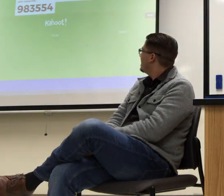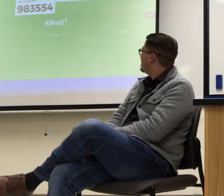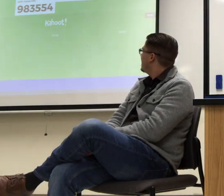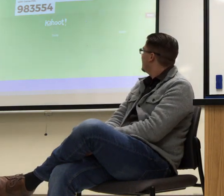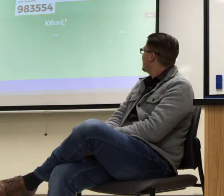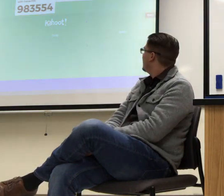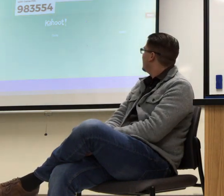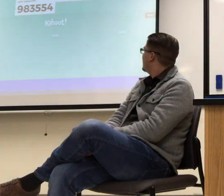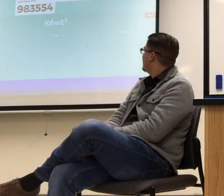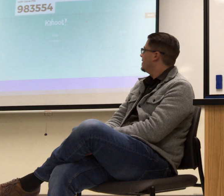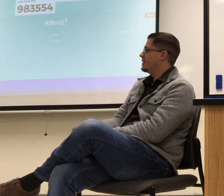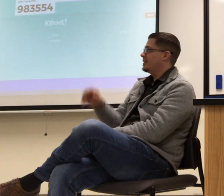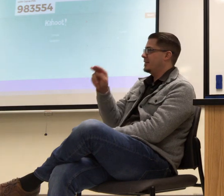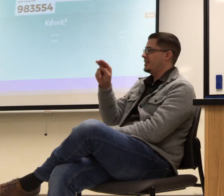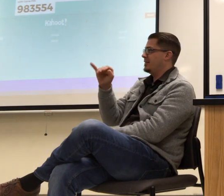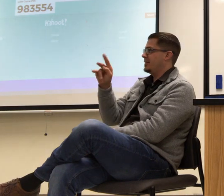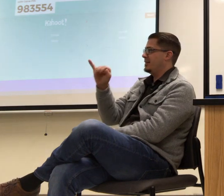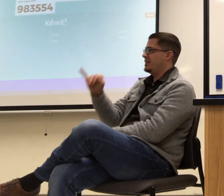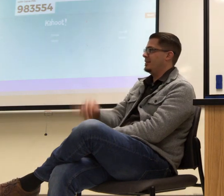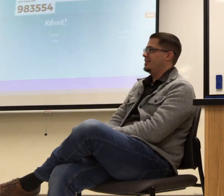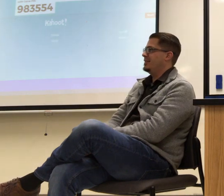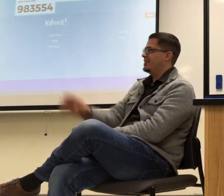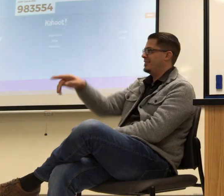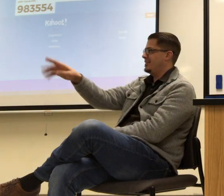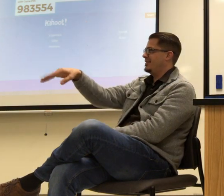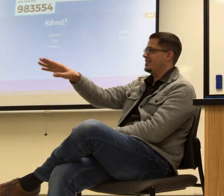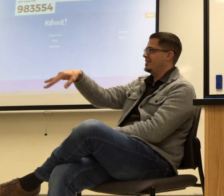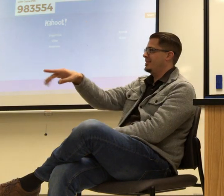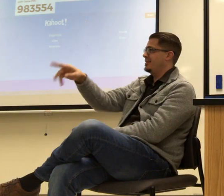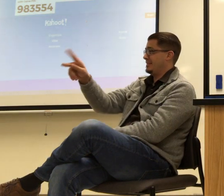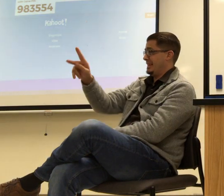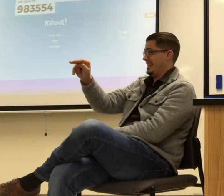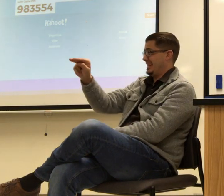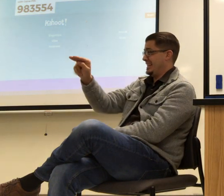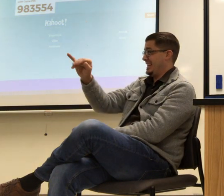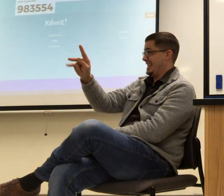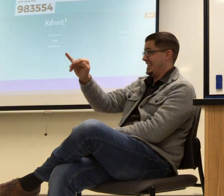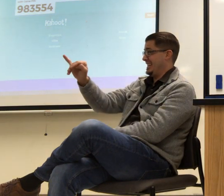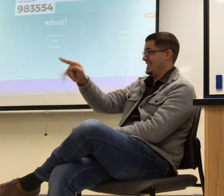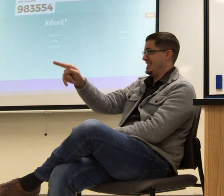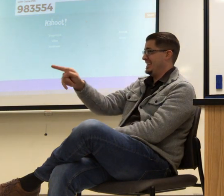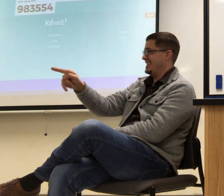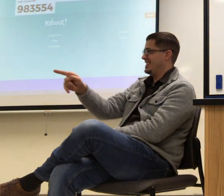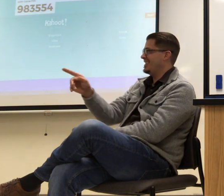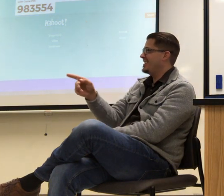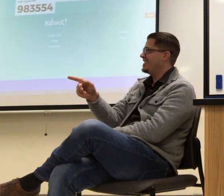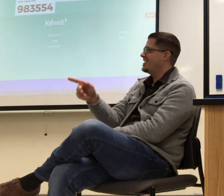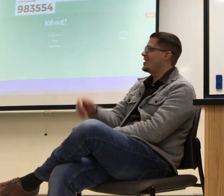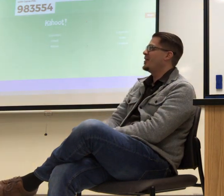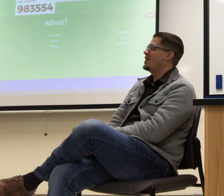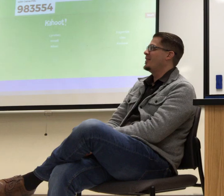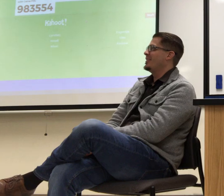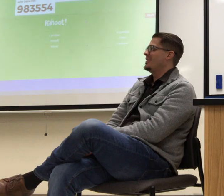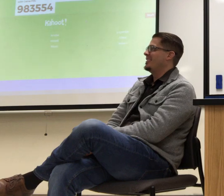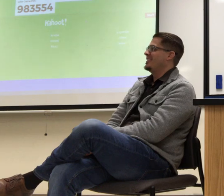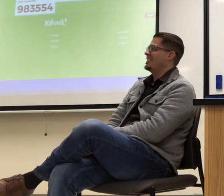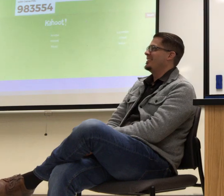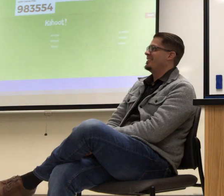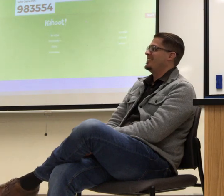play. You don't have to play, this isn't for points, I just wanted to check you on those half sheet questions. I think you